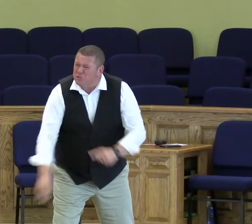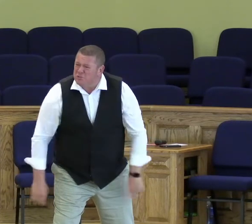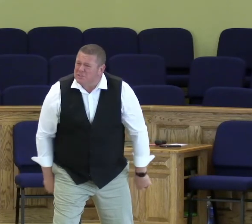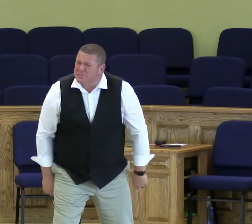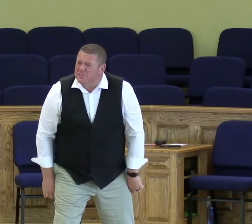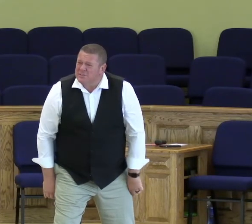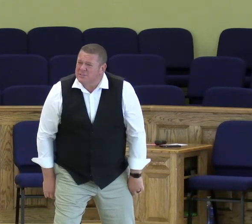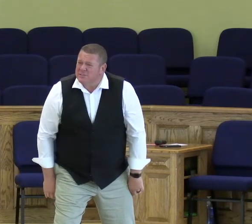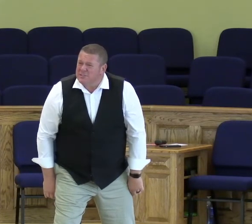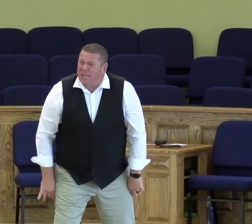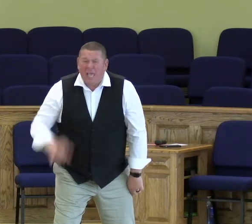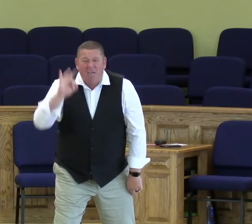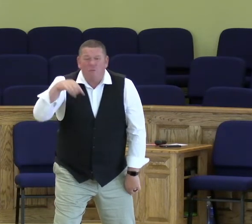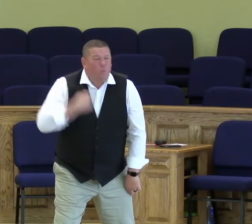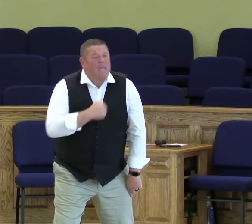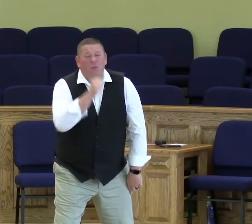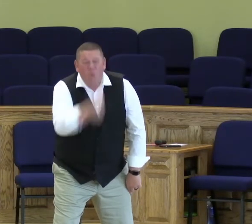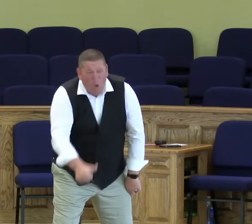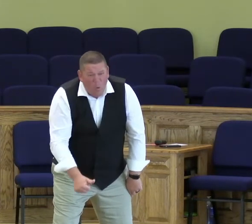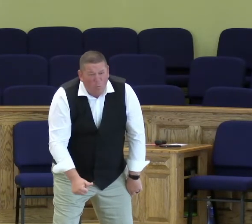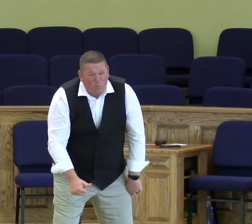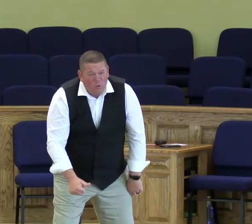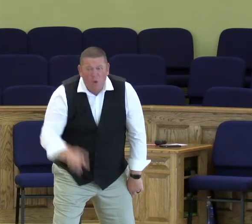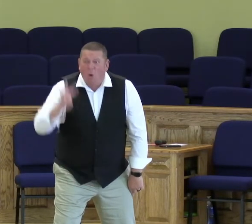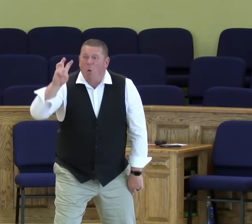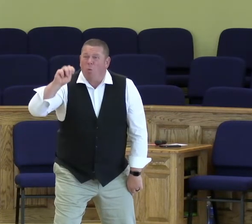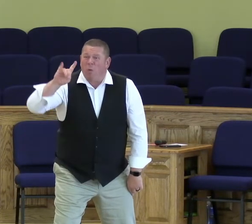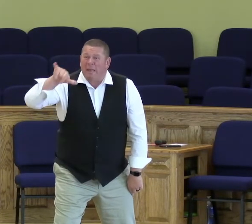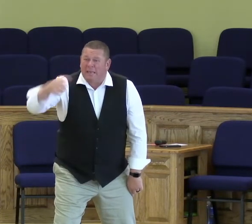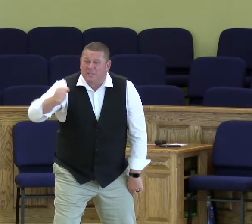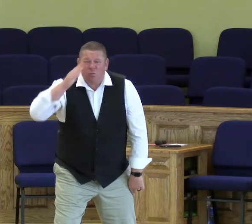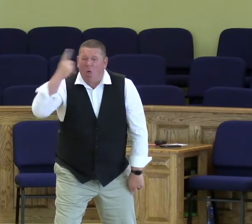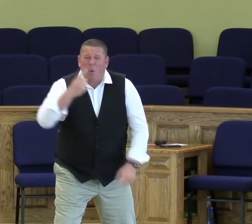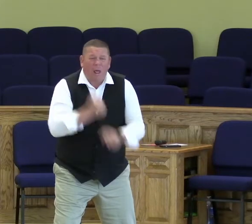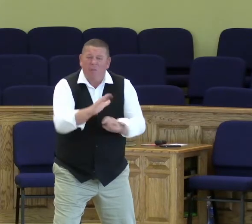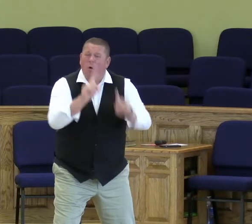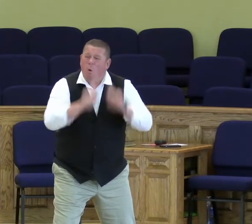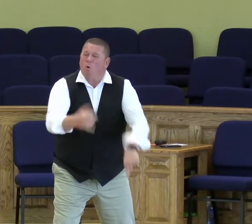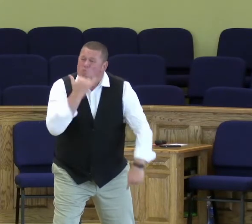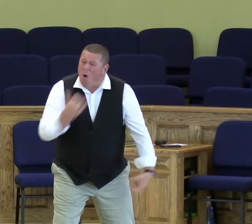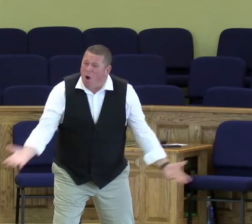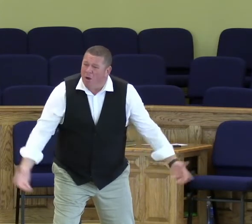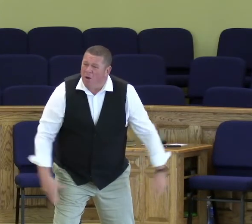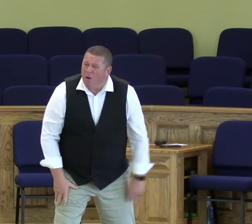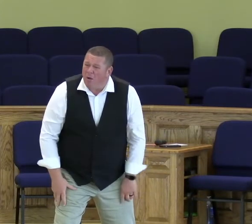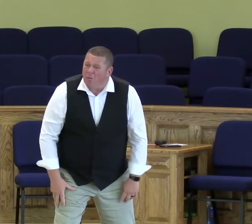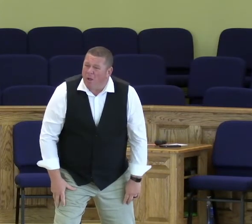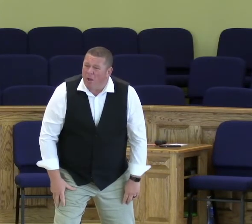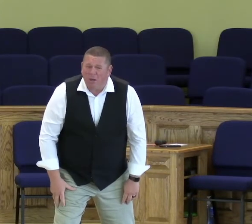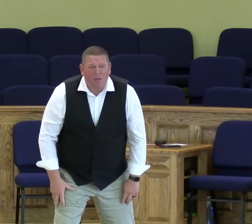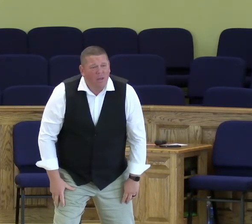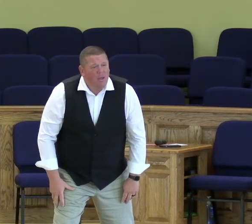the deaf ministry? If we don't, Wendy's will get their order wrong.